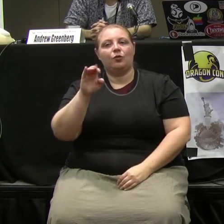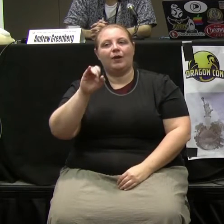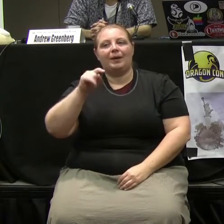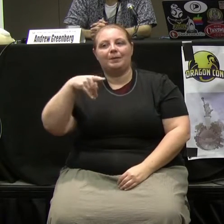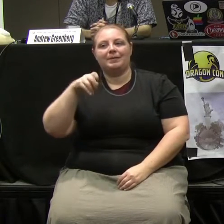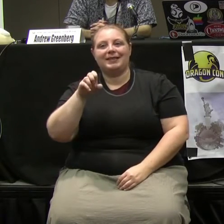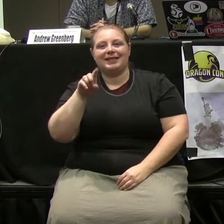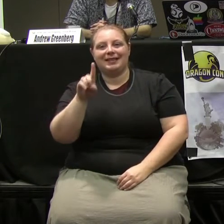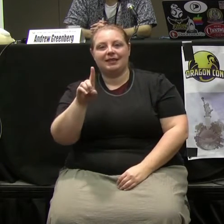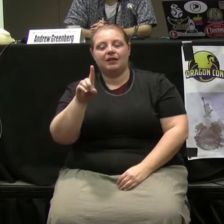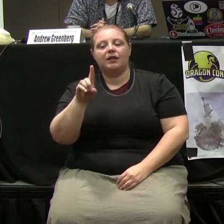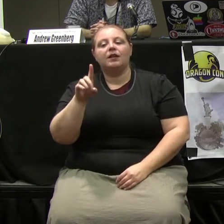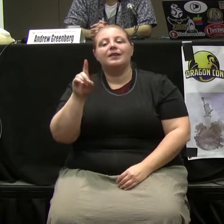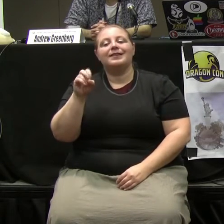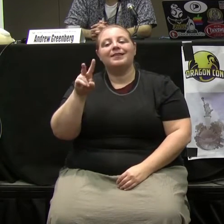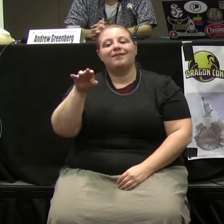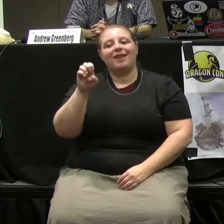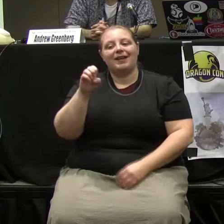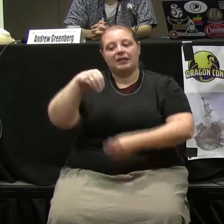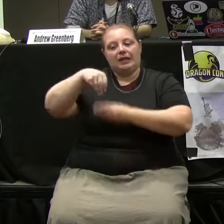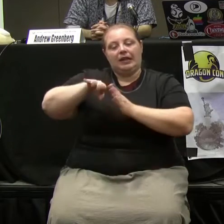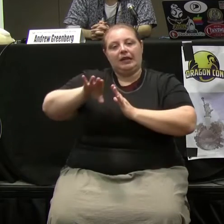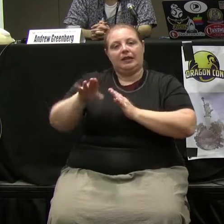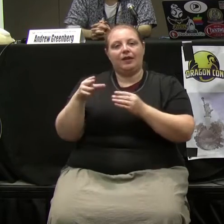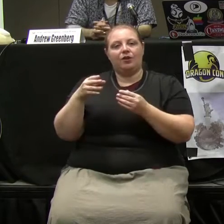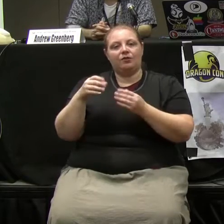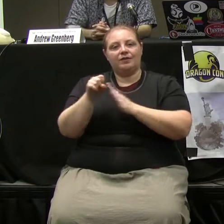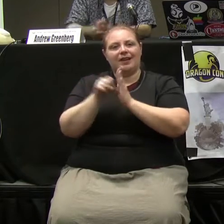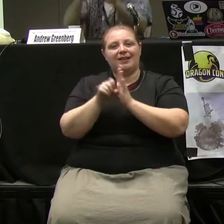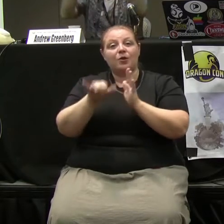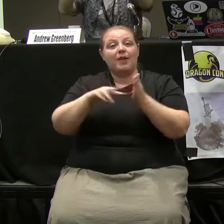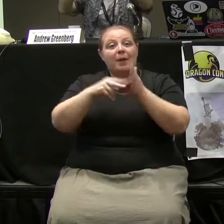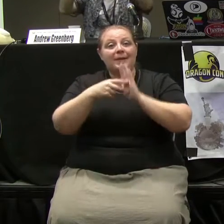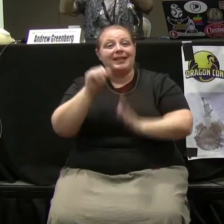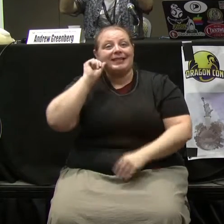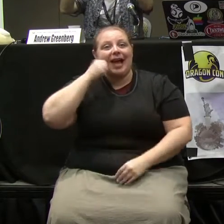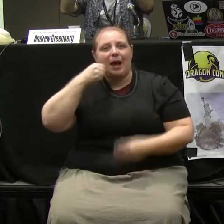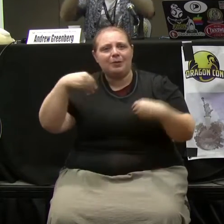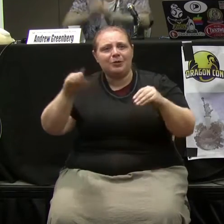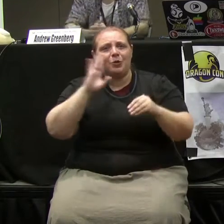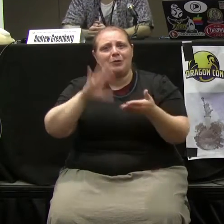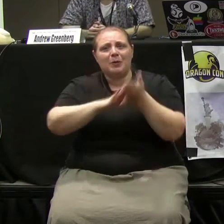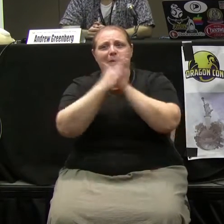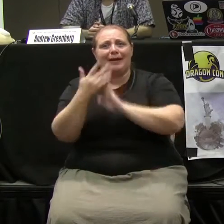states. So basically they were going to make Apple stores illegal.